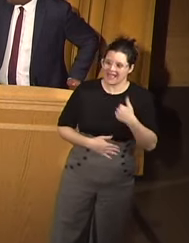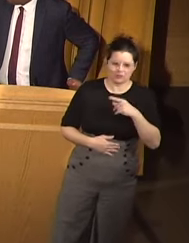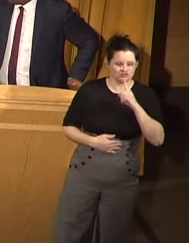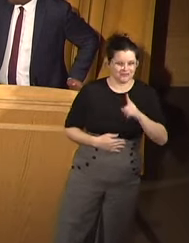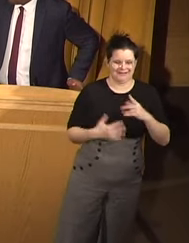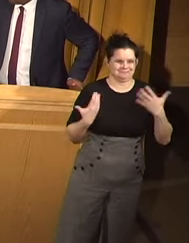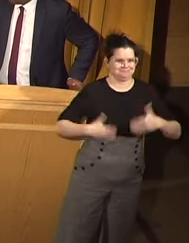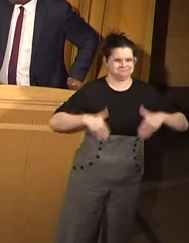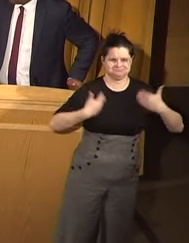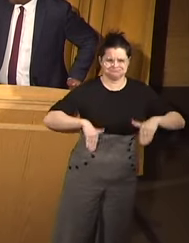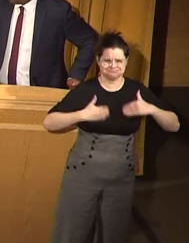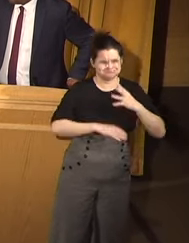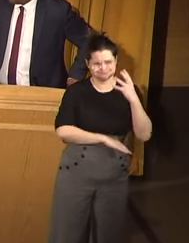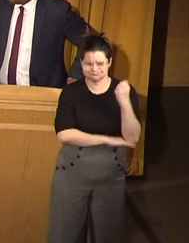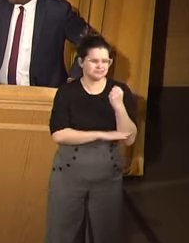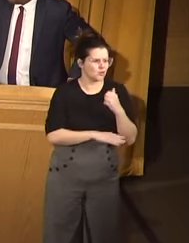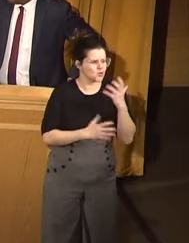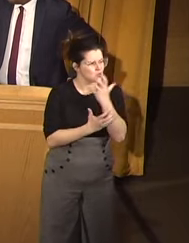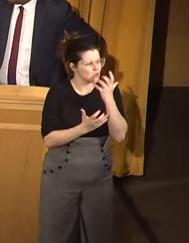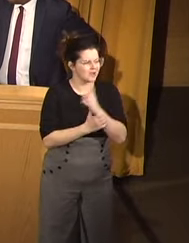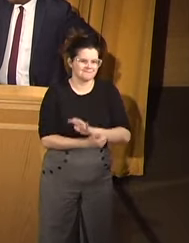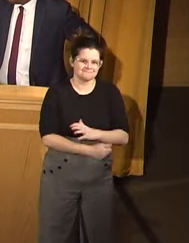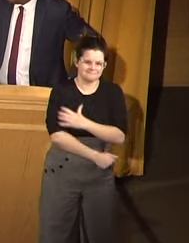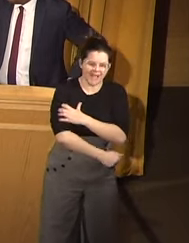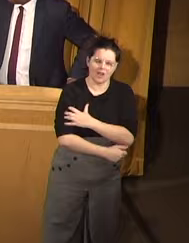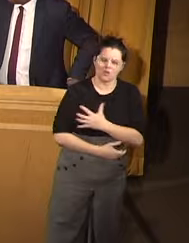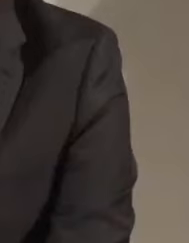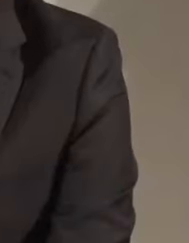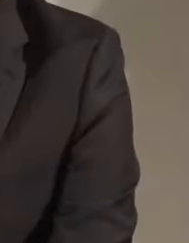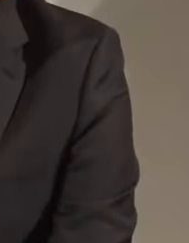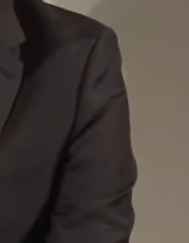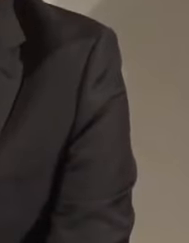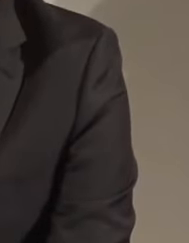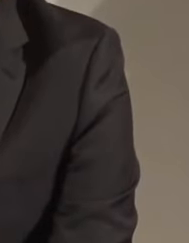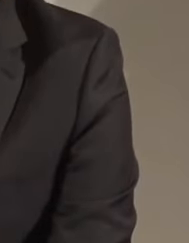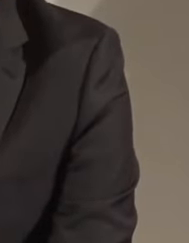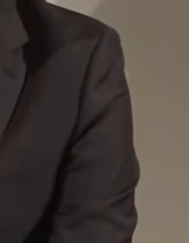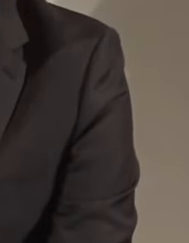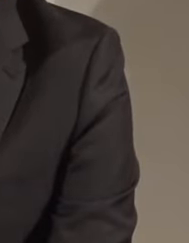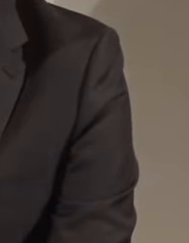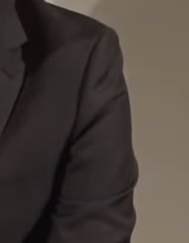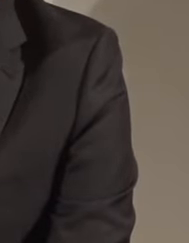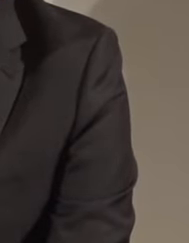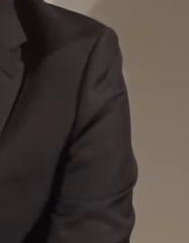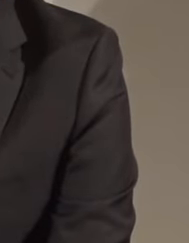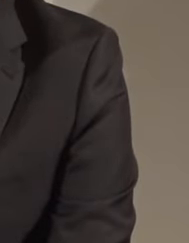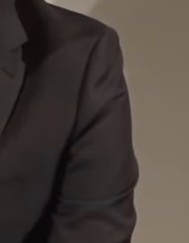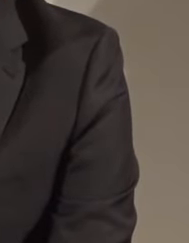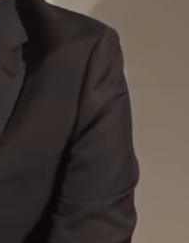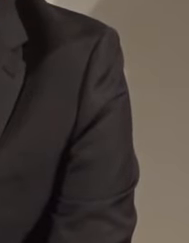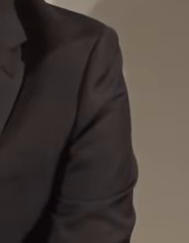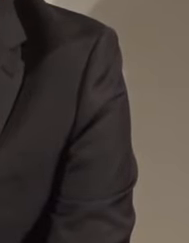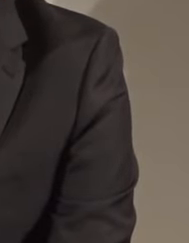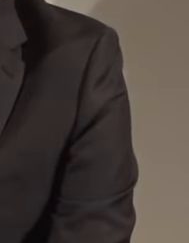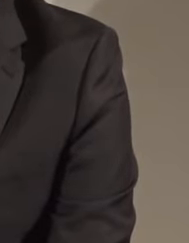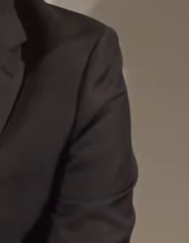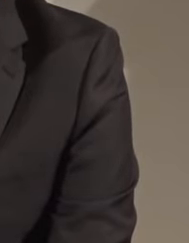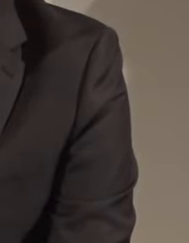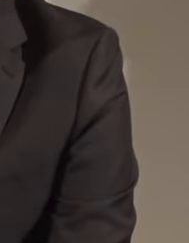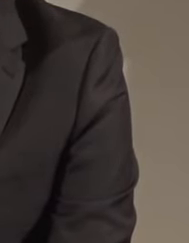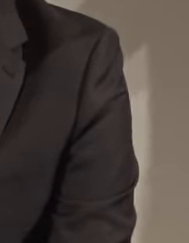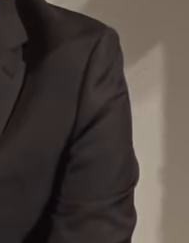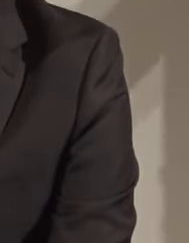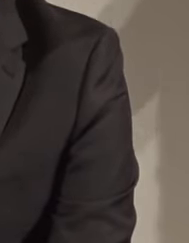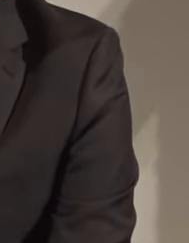was unprecedented. And it was powerful. And it meant something deep, right? And since